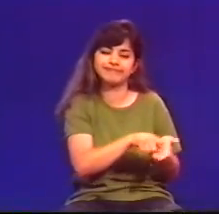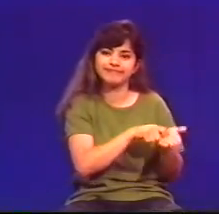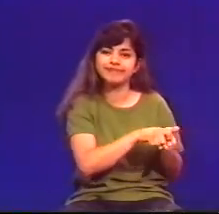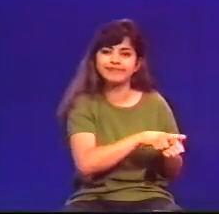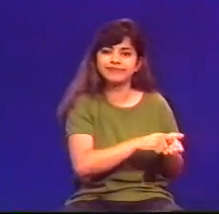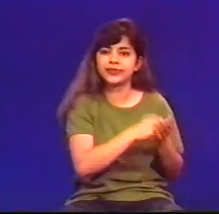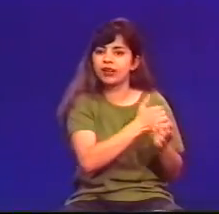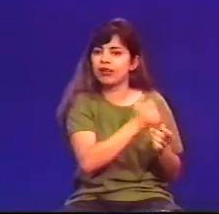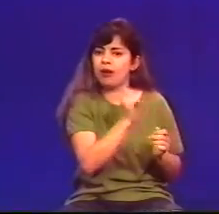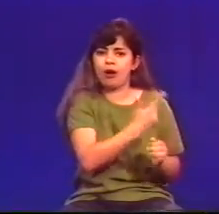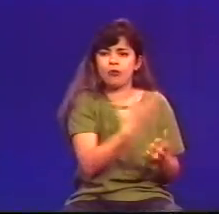sign language.